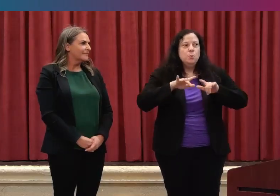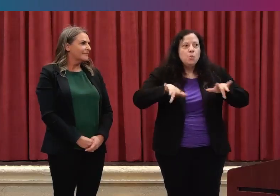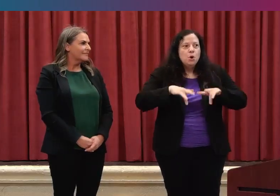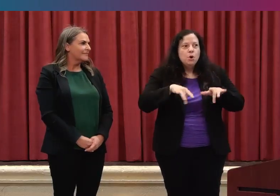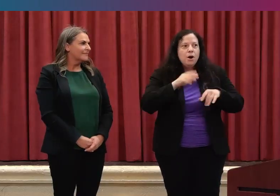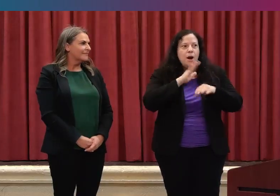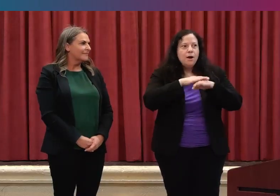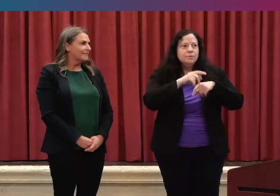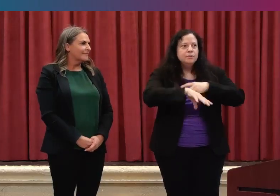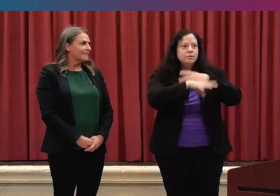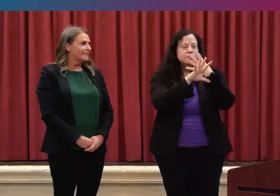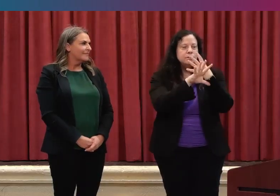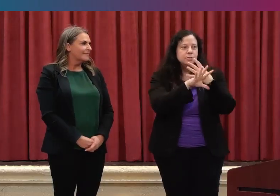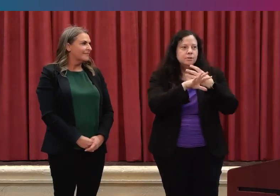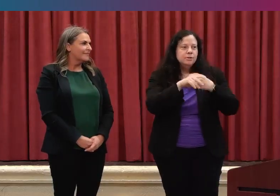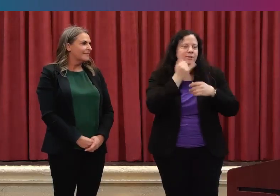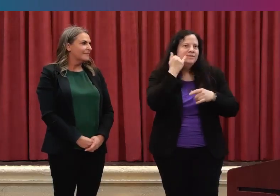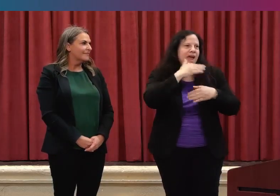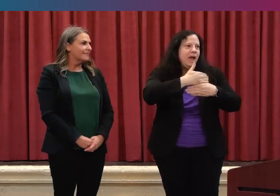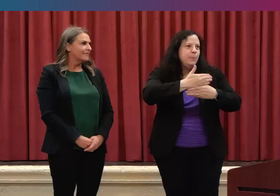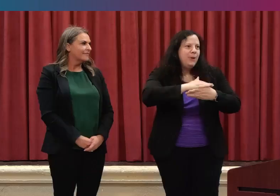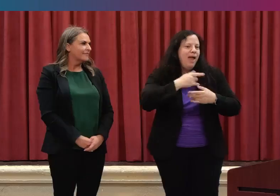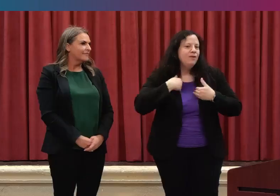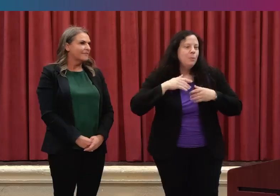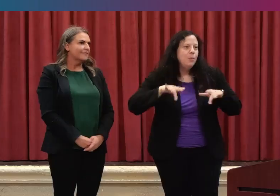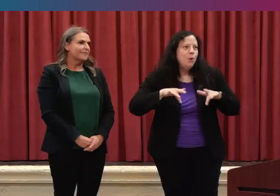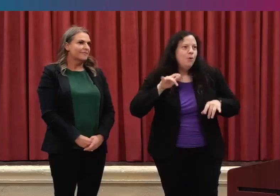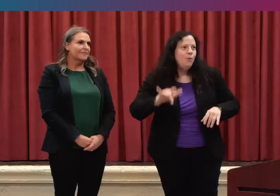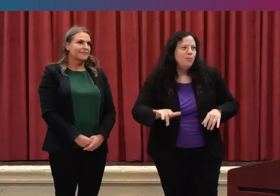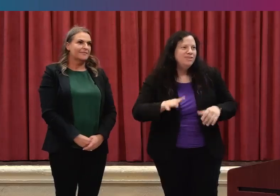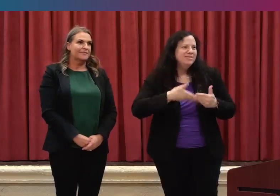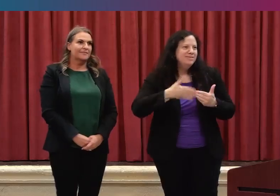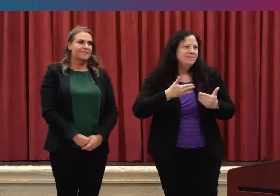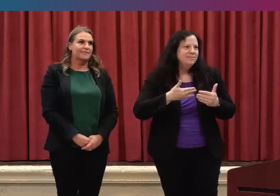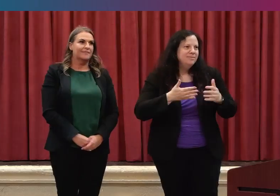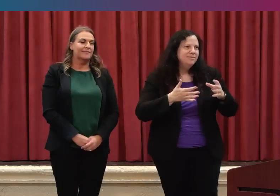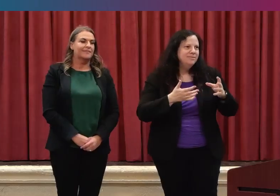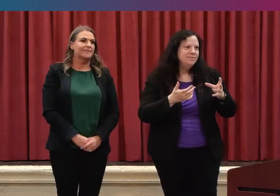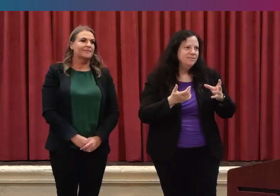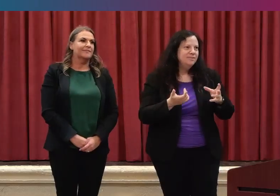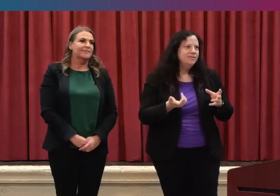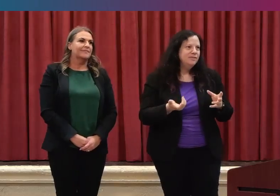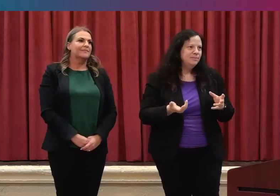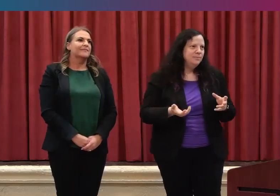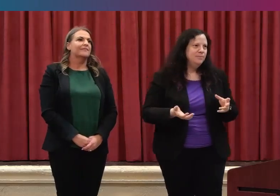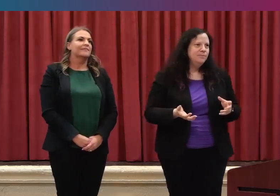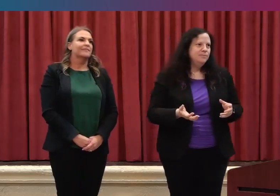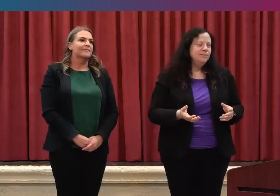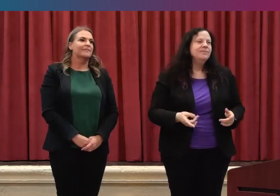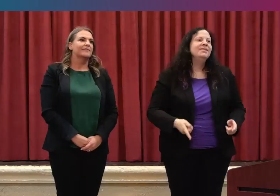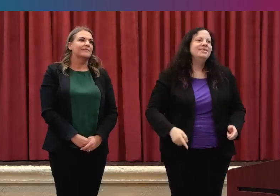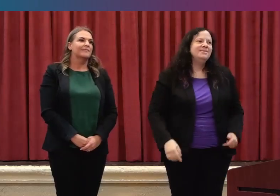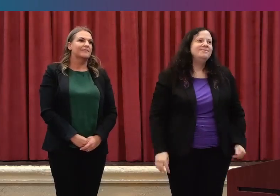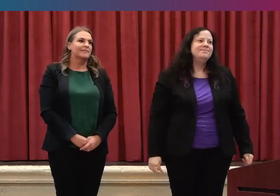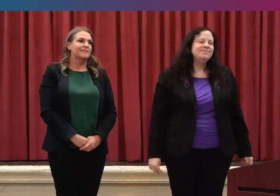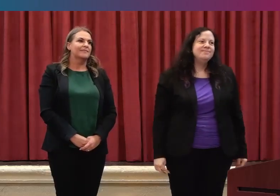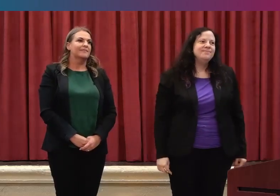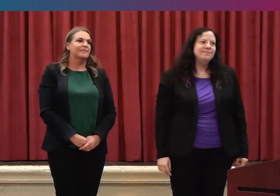So if you have a recording on your video, or maybe it's a Zoom call, sometimes you can do that. If